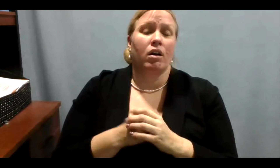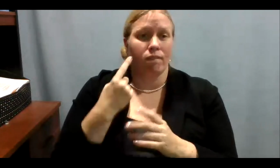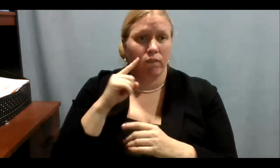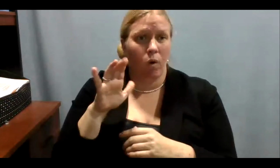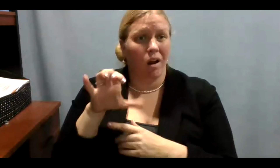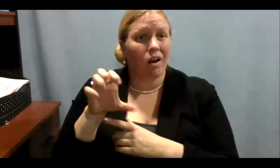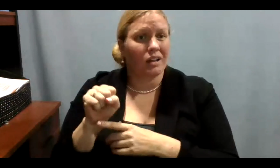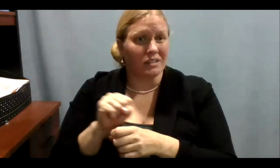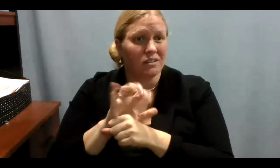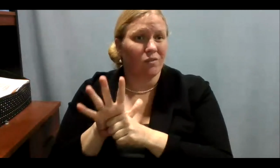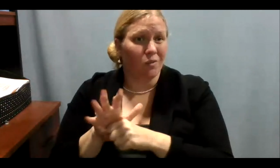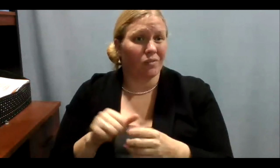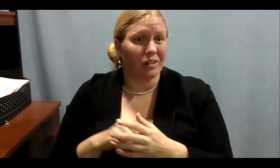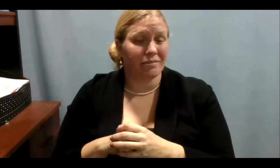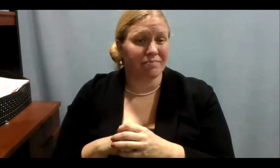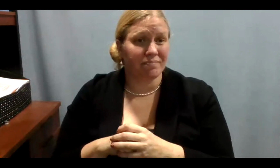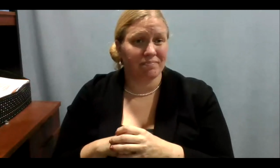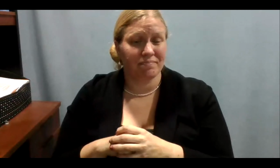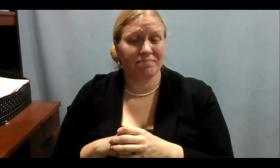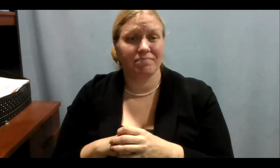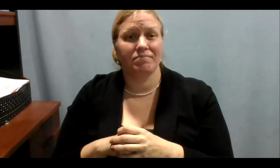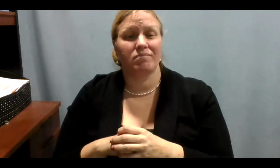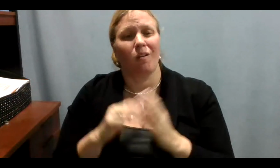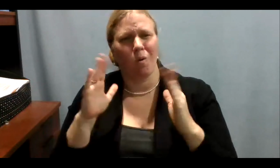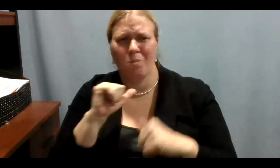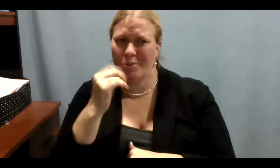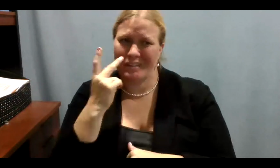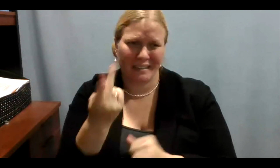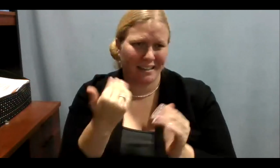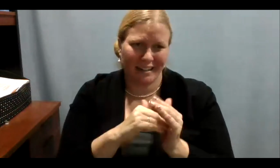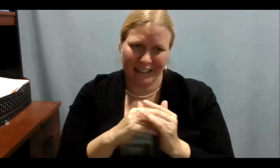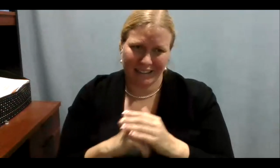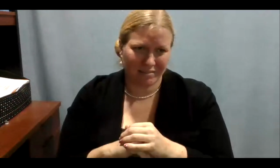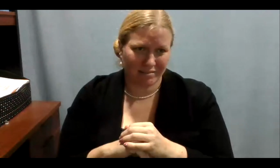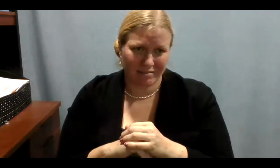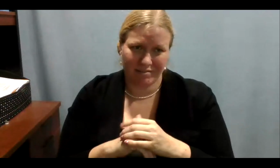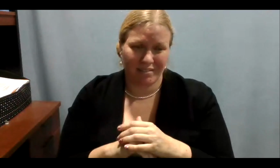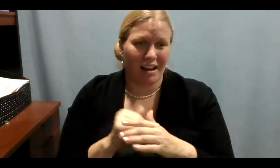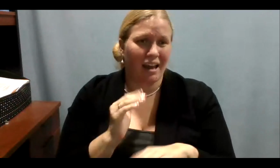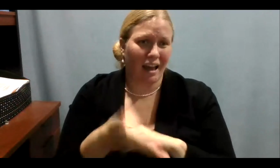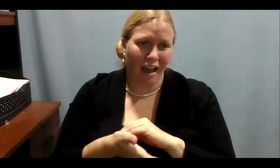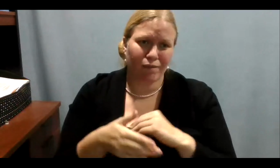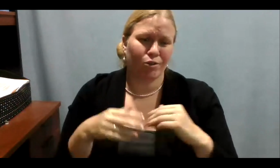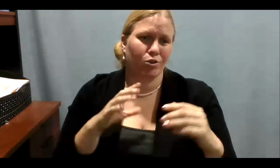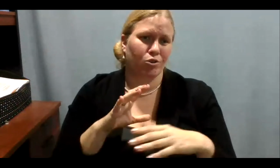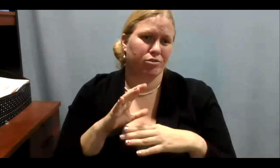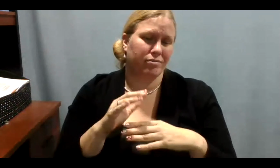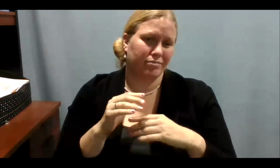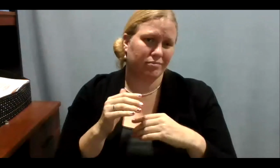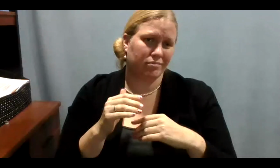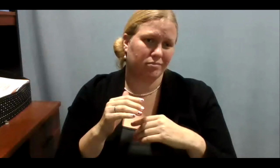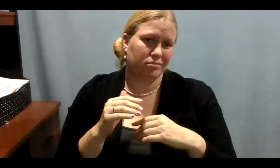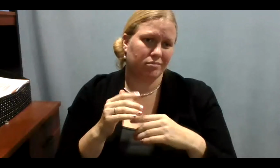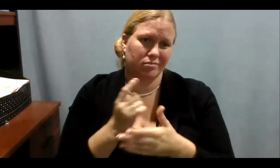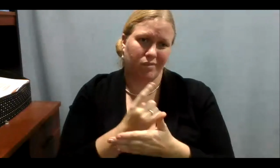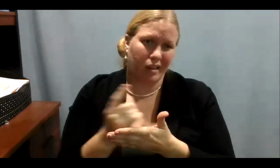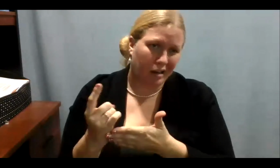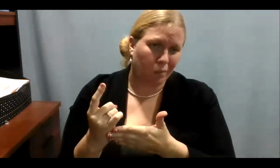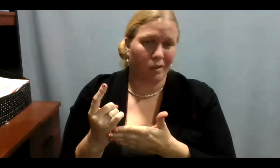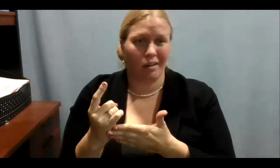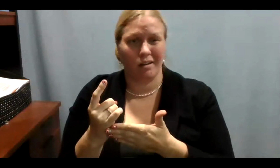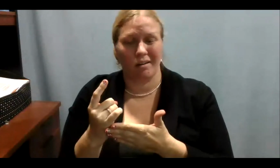and um i hope to not see that again uh after uh the next uh week or so